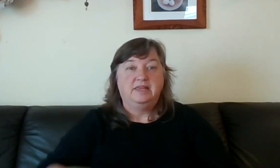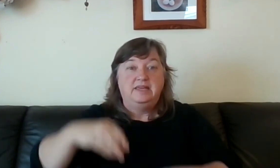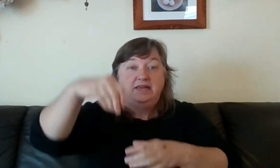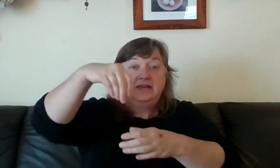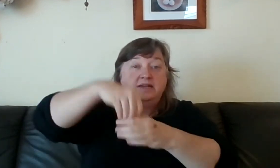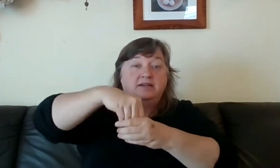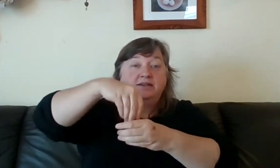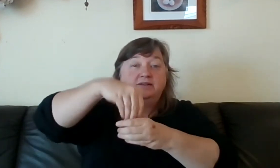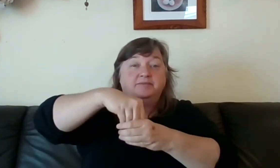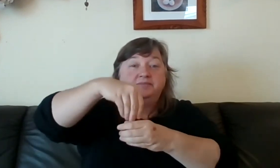In.